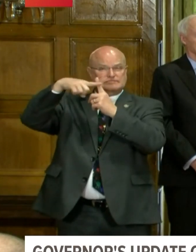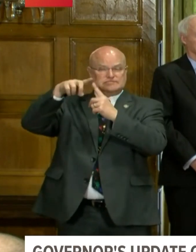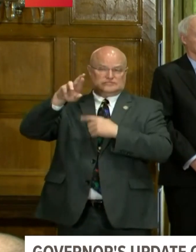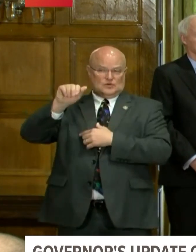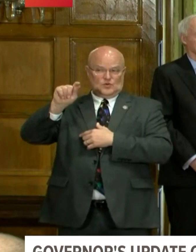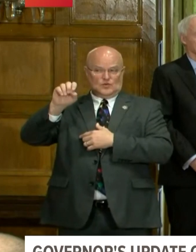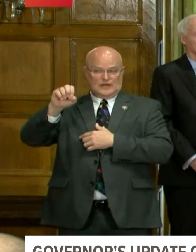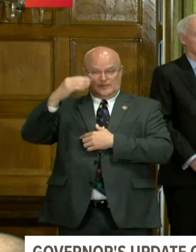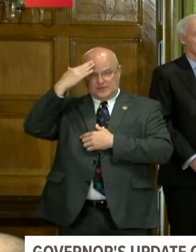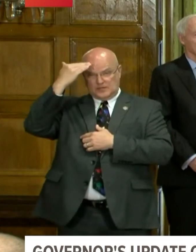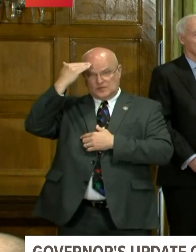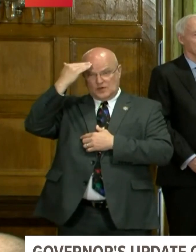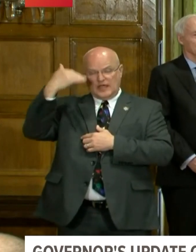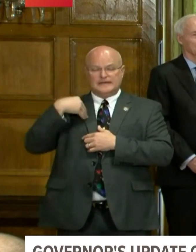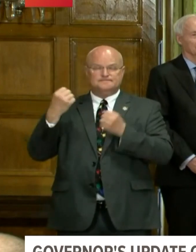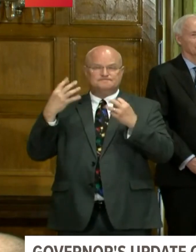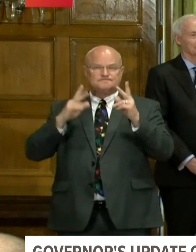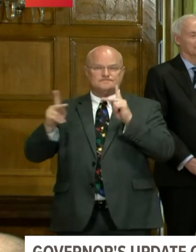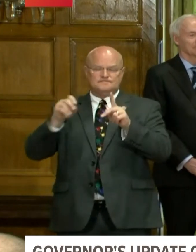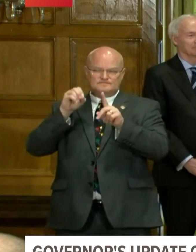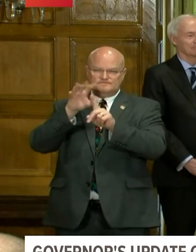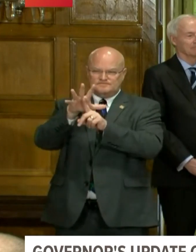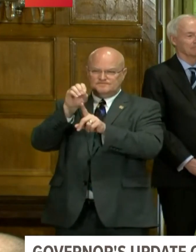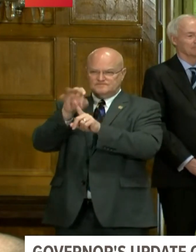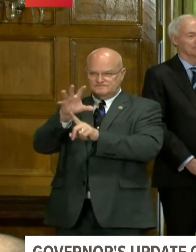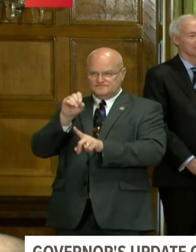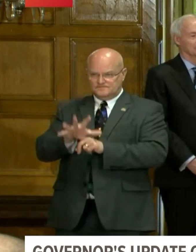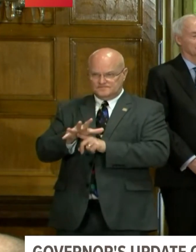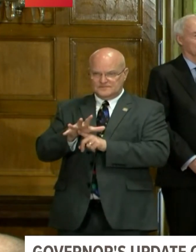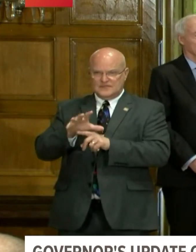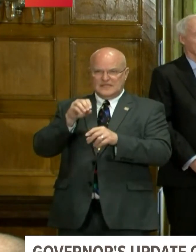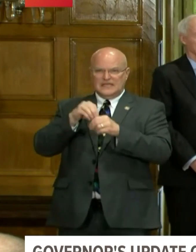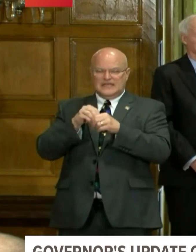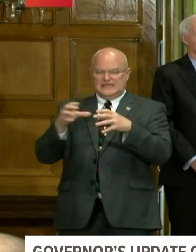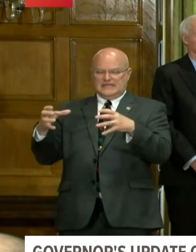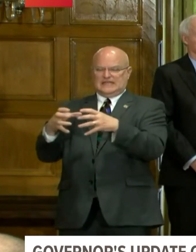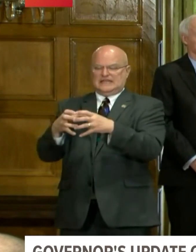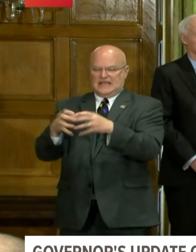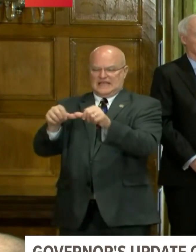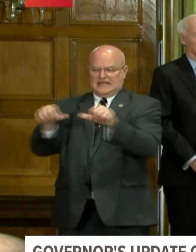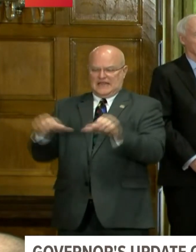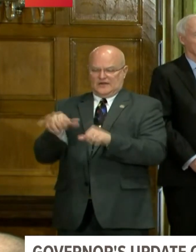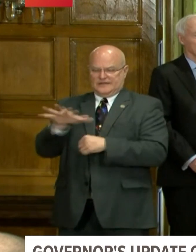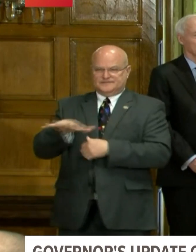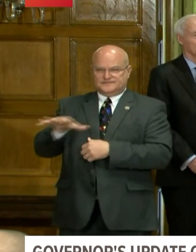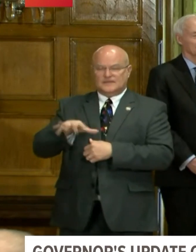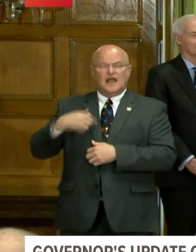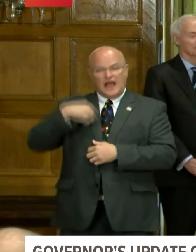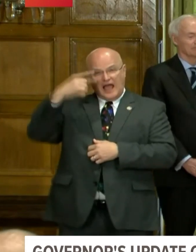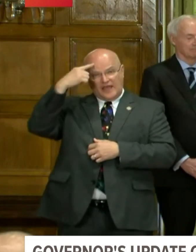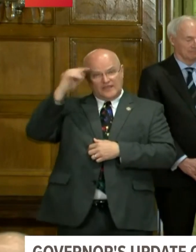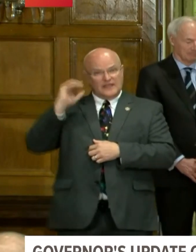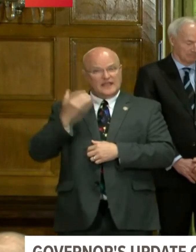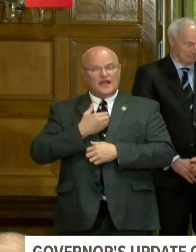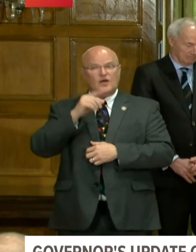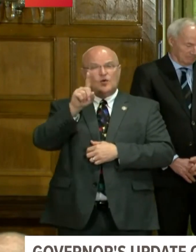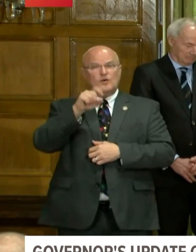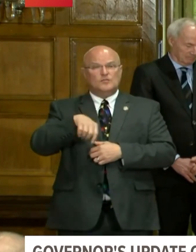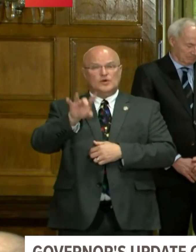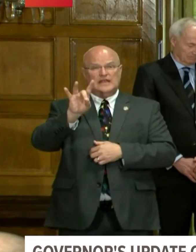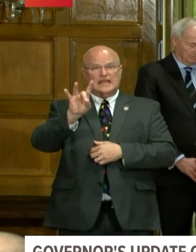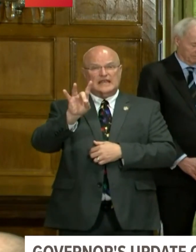rate because we know we had a lot of people exposed in a contained setting. I think our 1.8